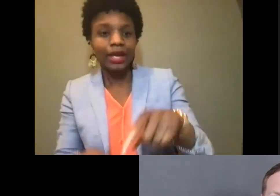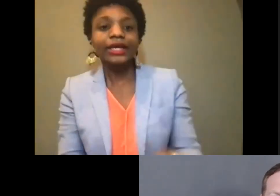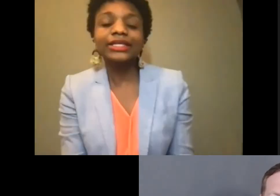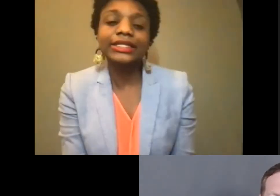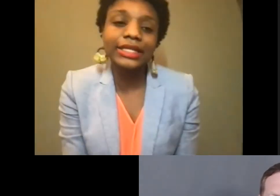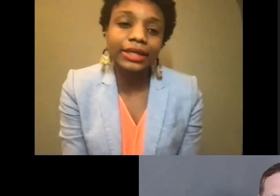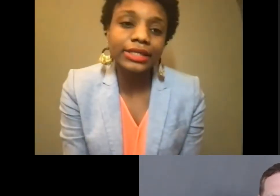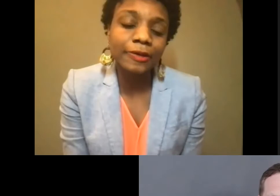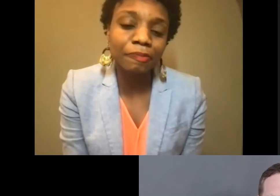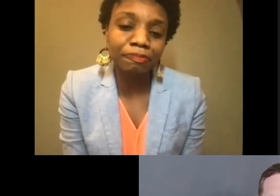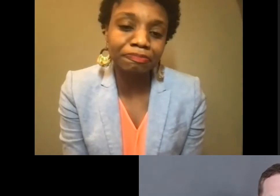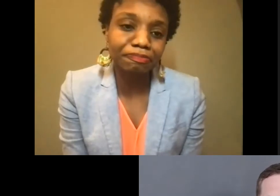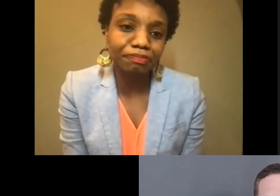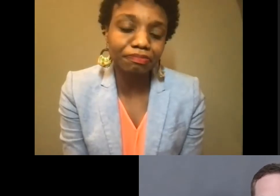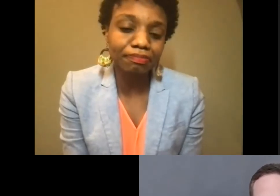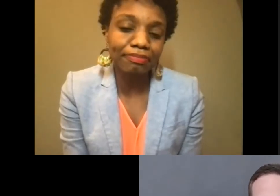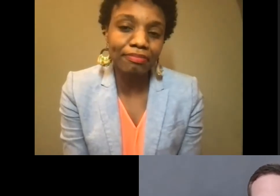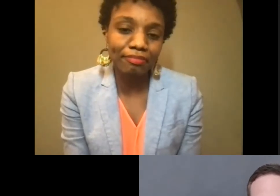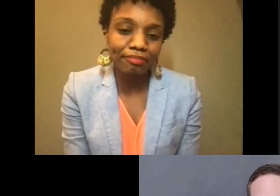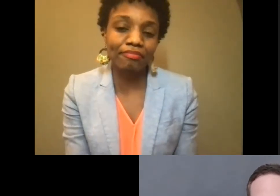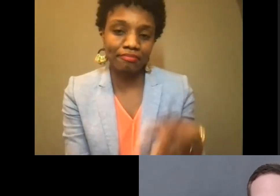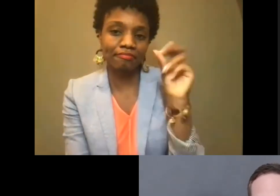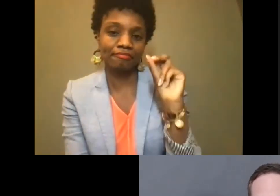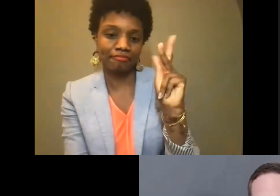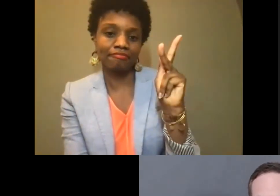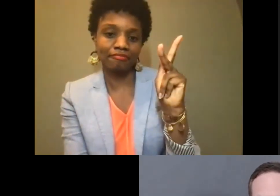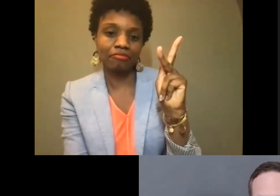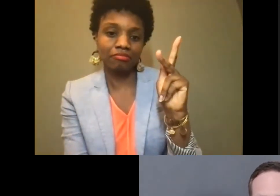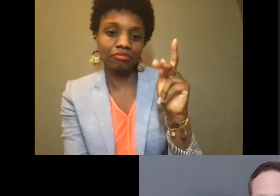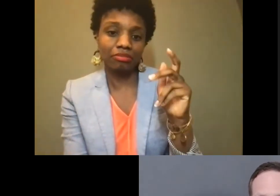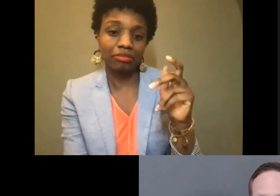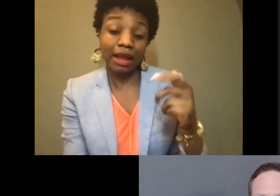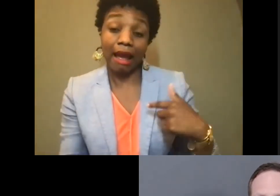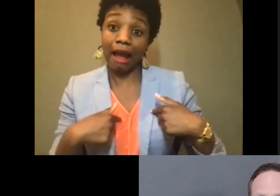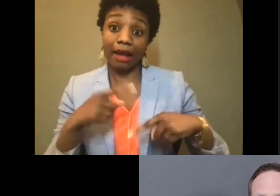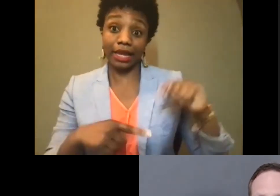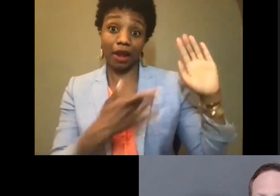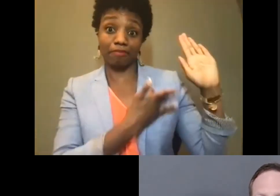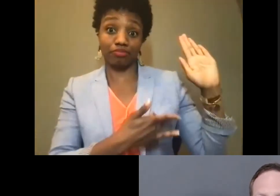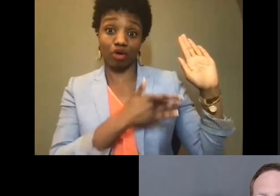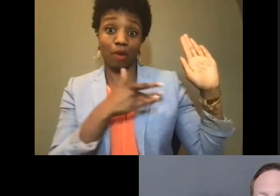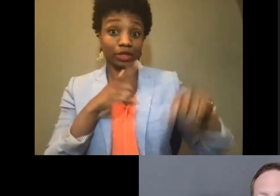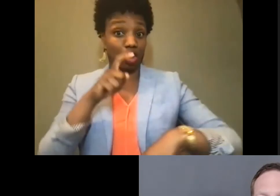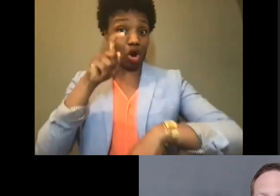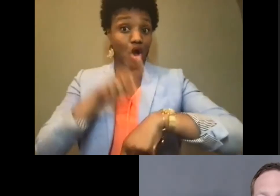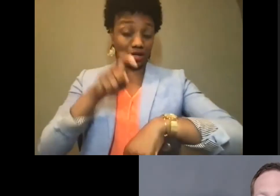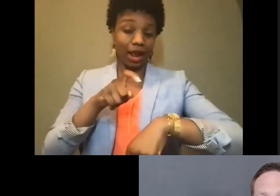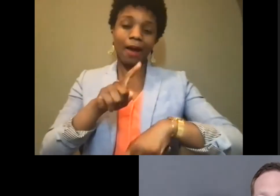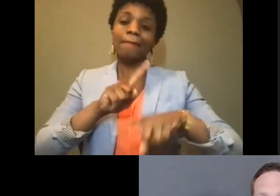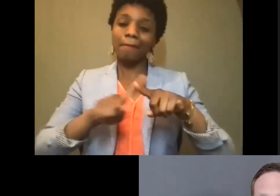It's at 6. Okay. Right. Well, I can't promise I'll be on time, but I can probably make it late.